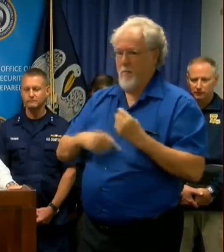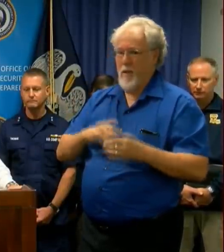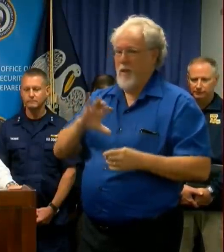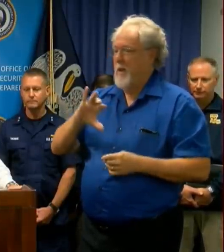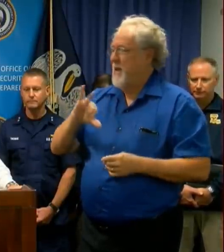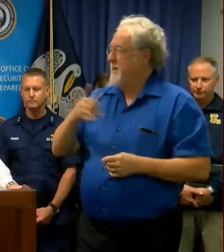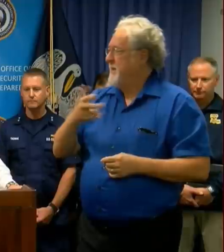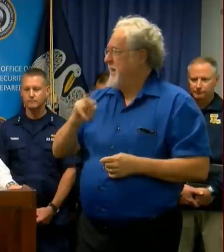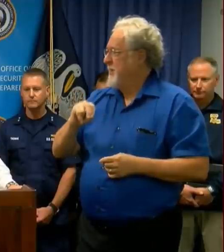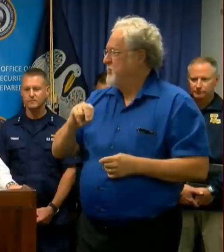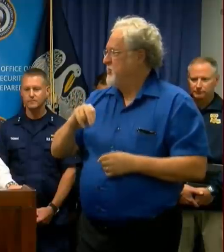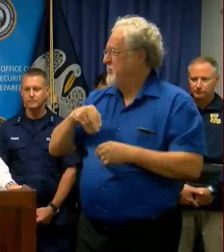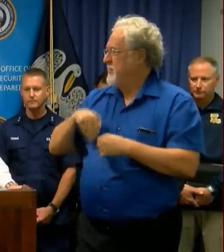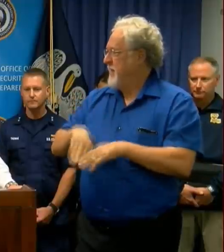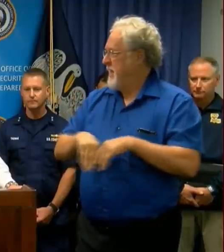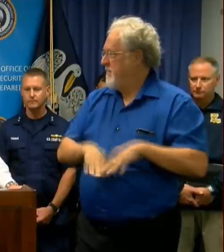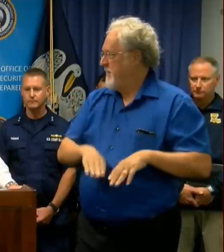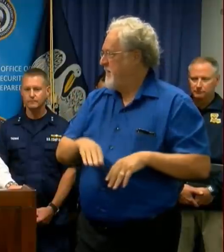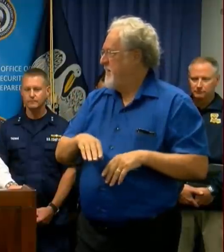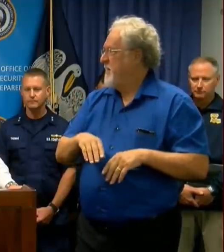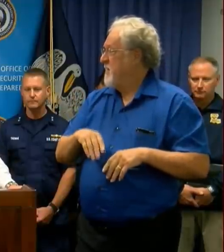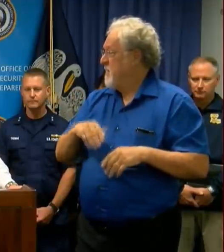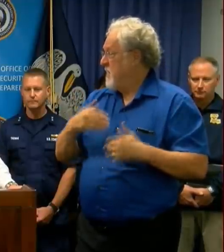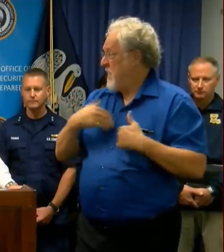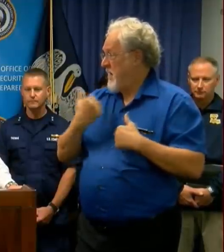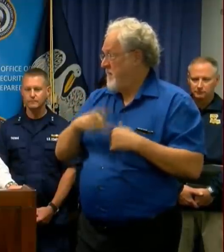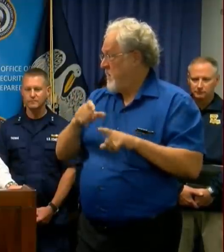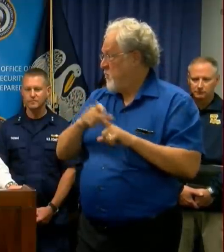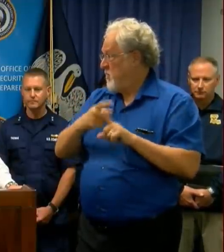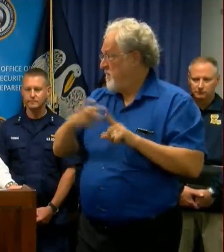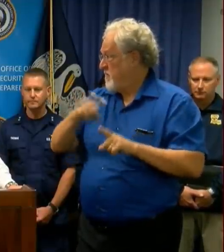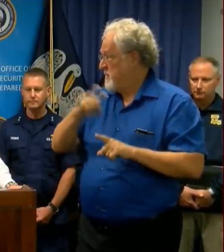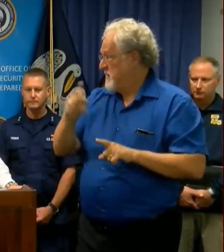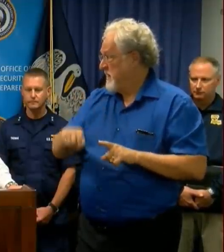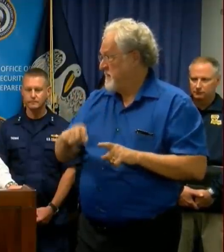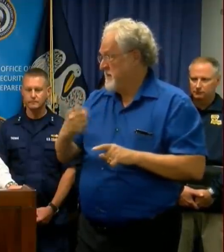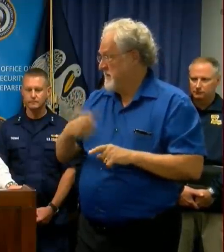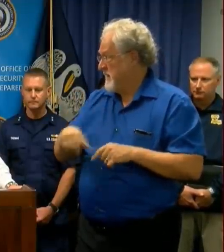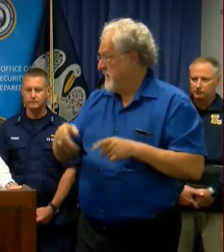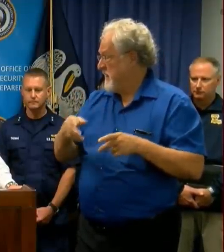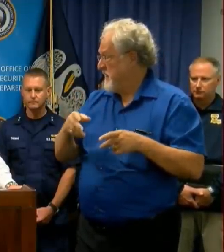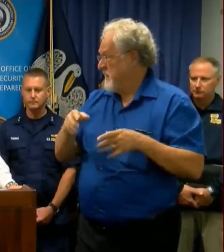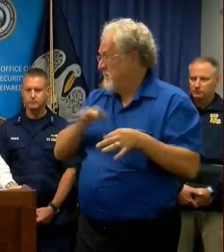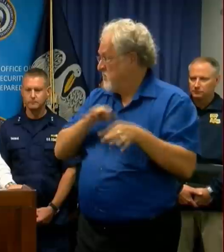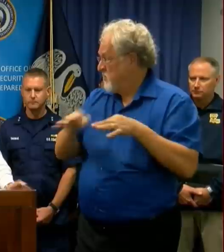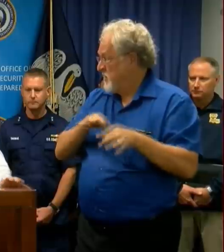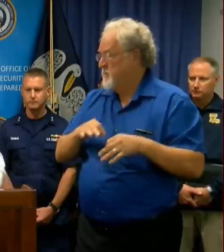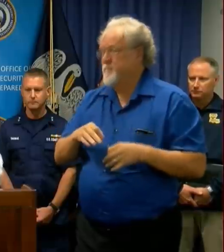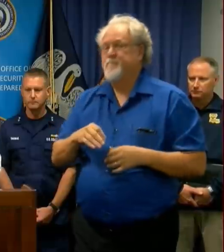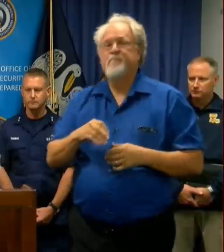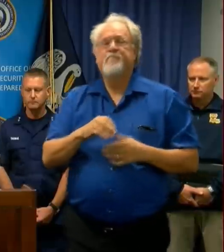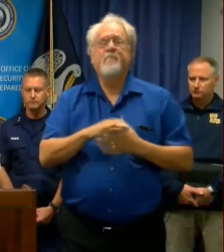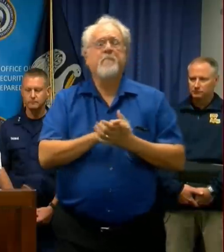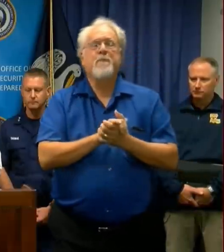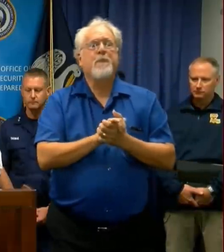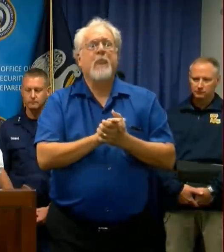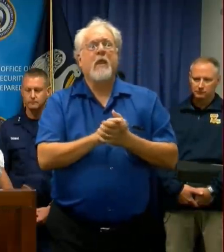about the Cajun mm-hmm. mobilizing. I guess, have you gotten any word from Texas, or is there any direction that you've gotten? No,